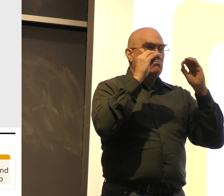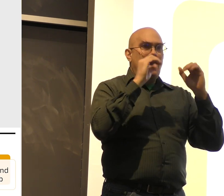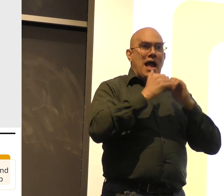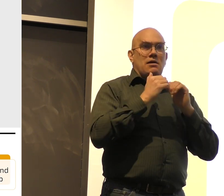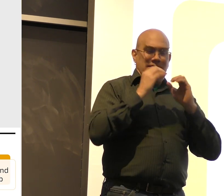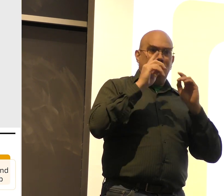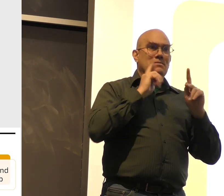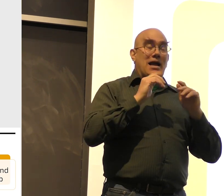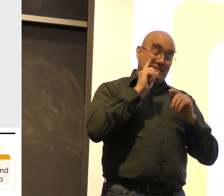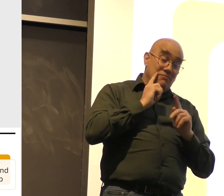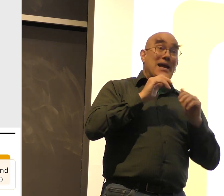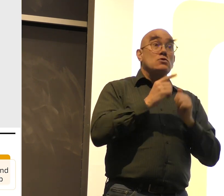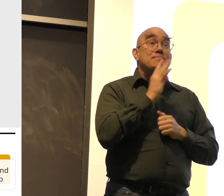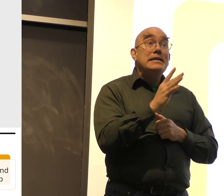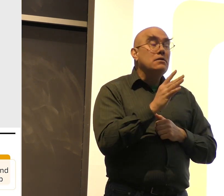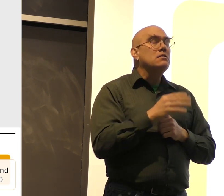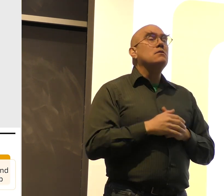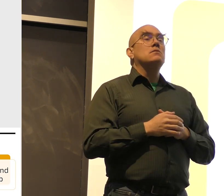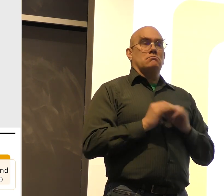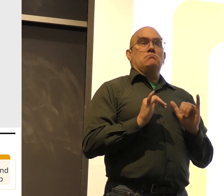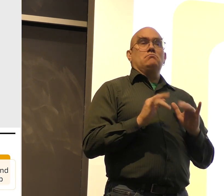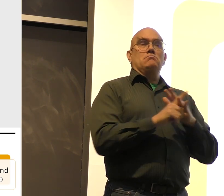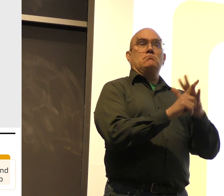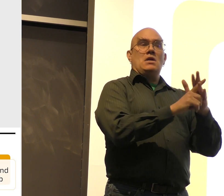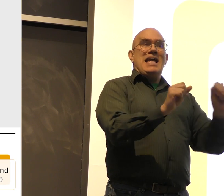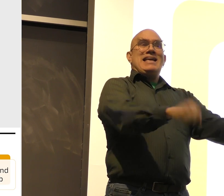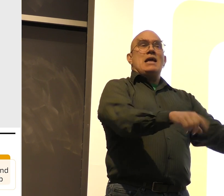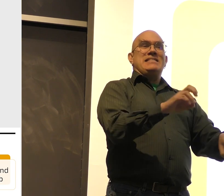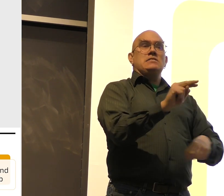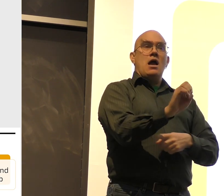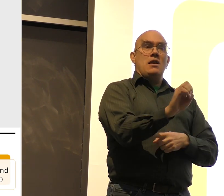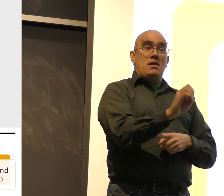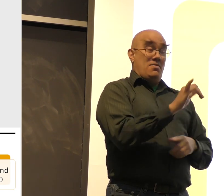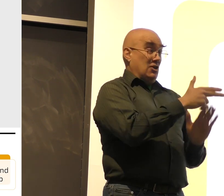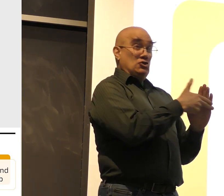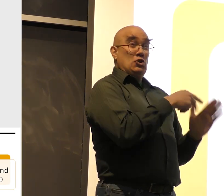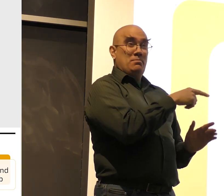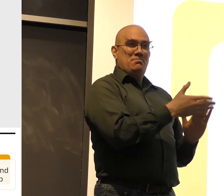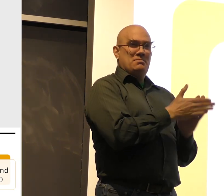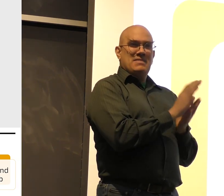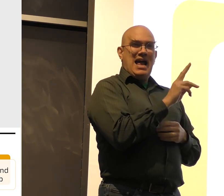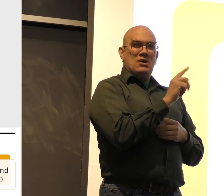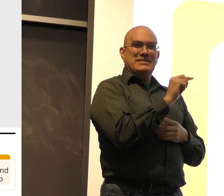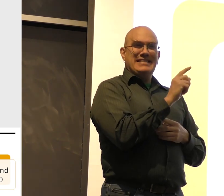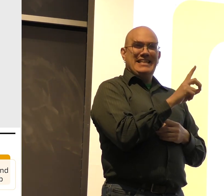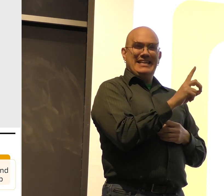who would teach people, deaf people, how to speak, how to use spoken language. And that showed that it can be done. And then those